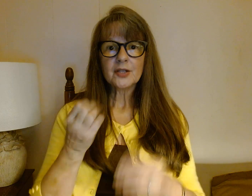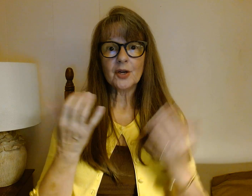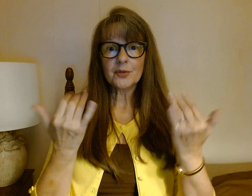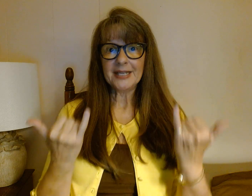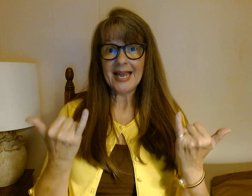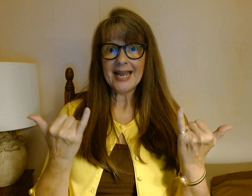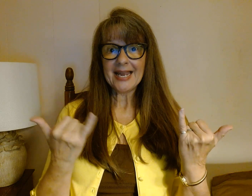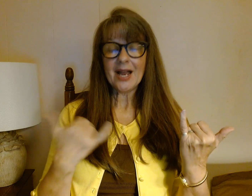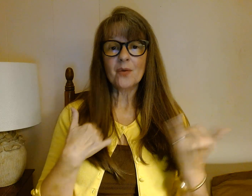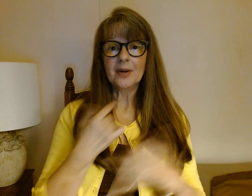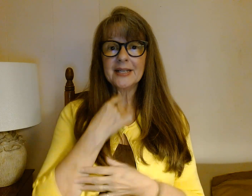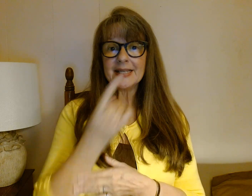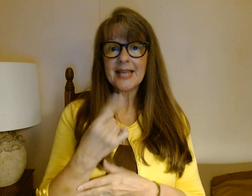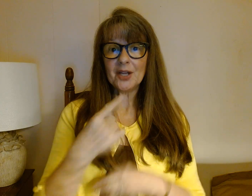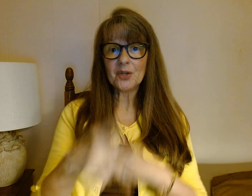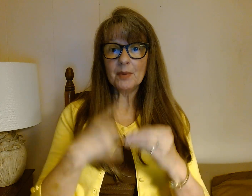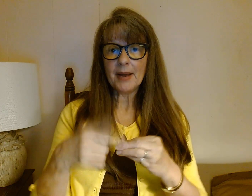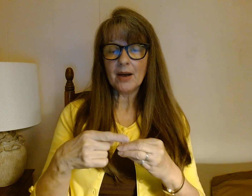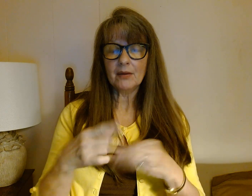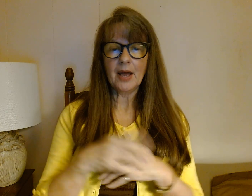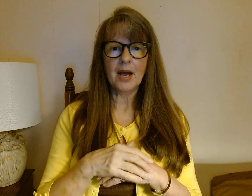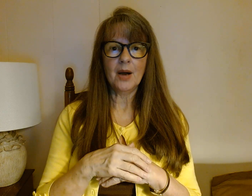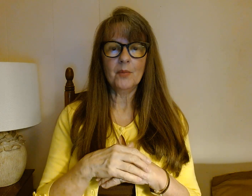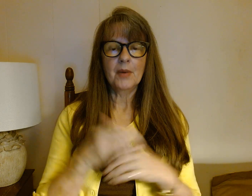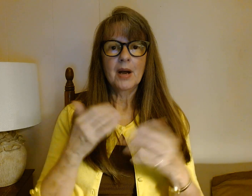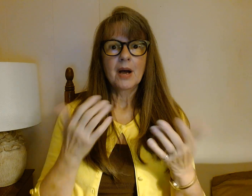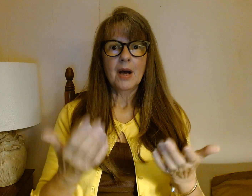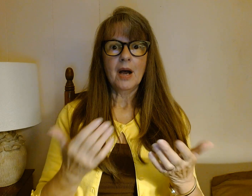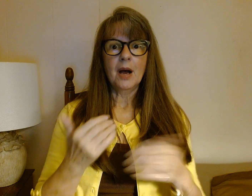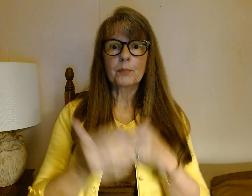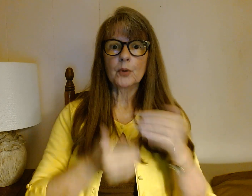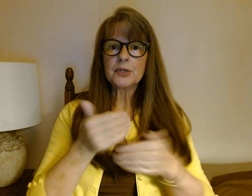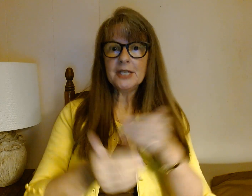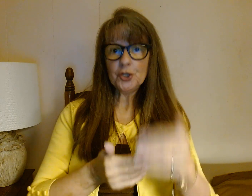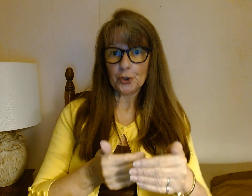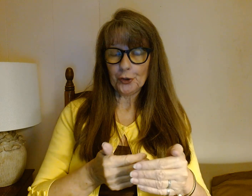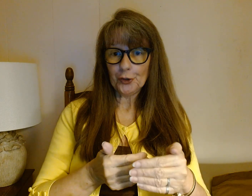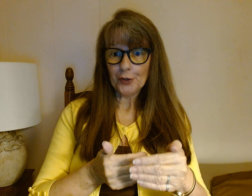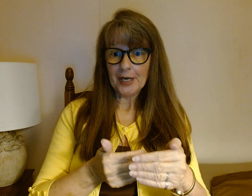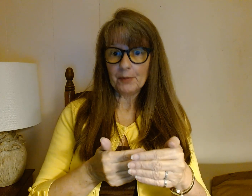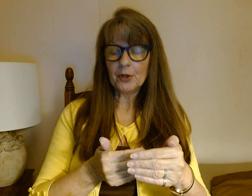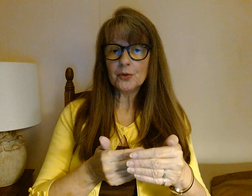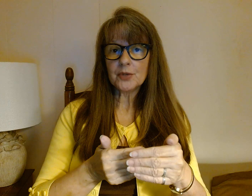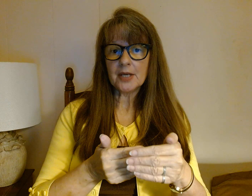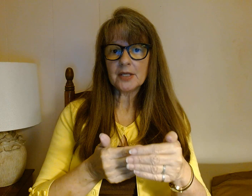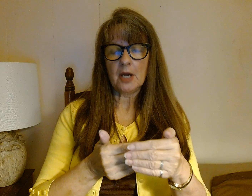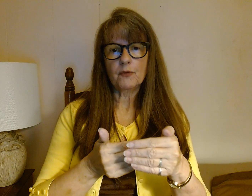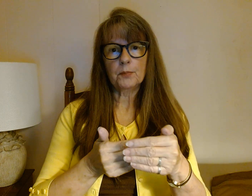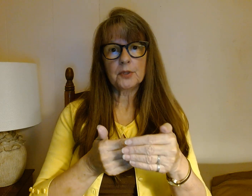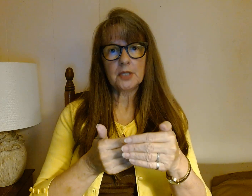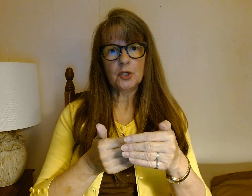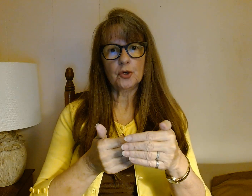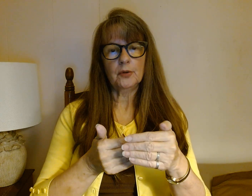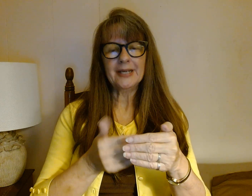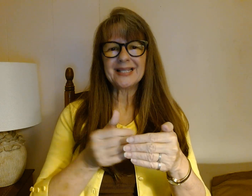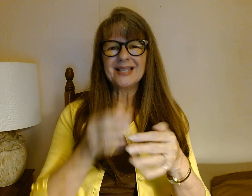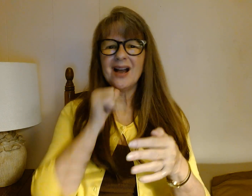So today I wanted to tell you about a procedure, and I'm going to use that sign for procedure. It's